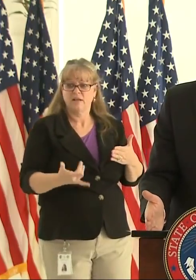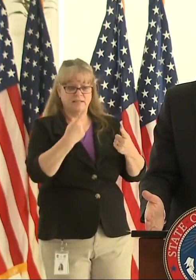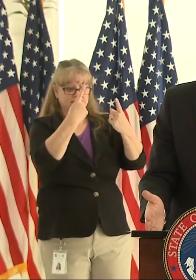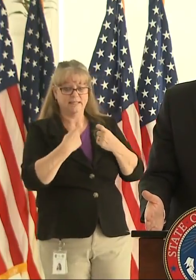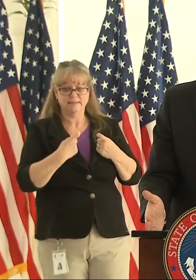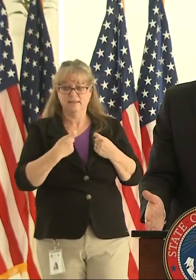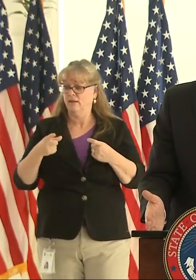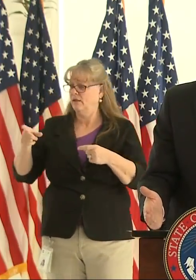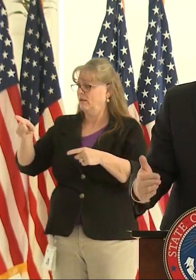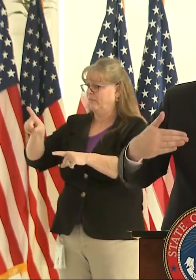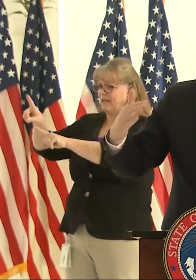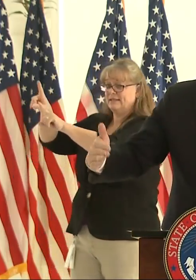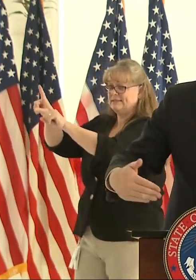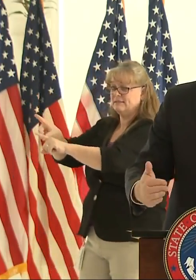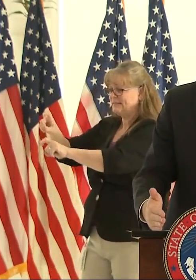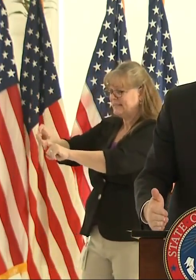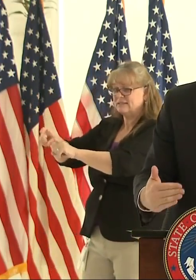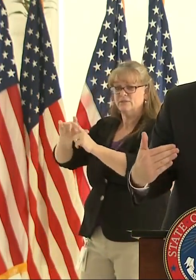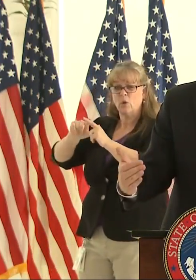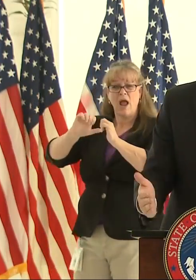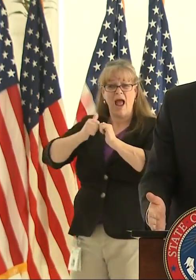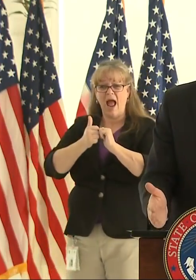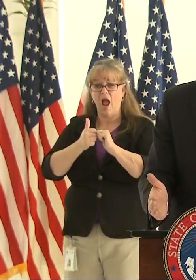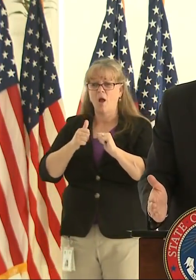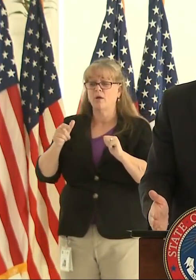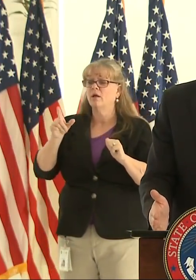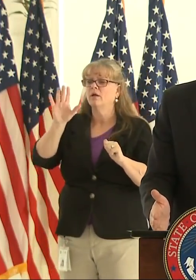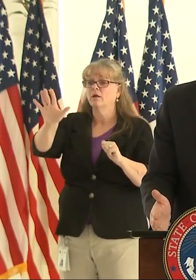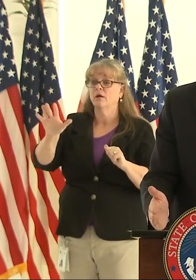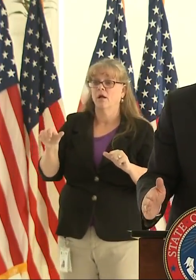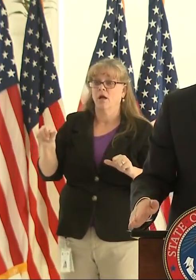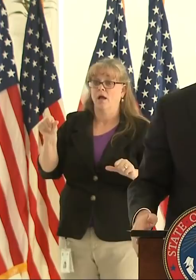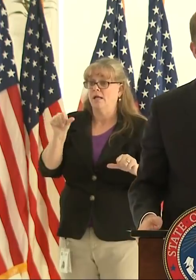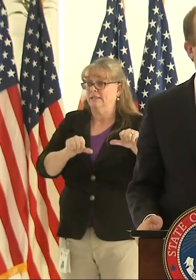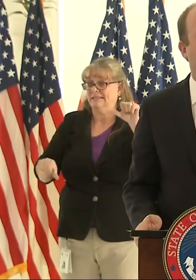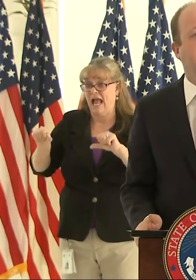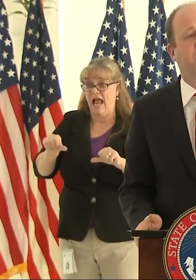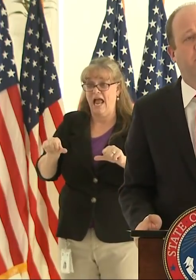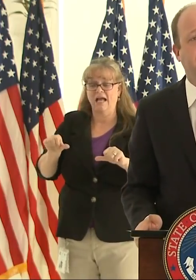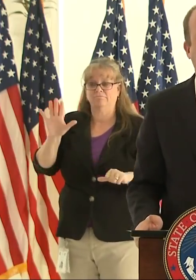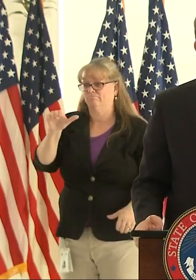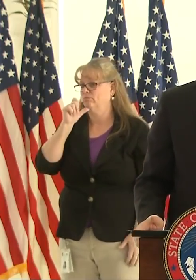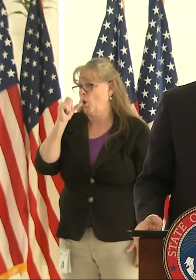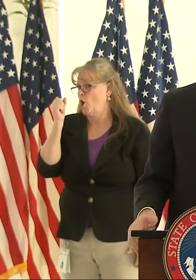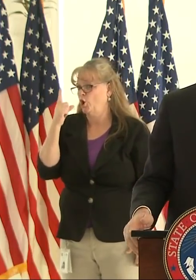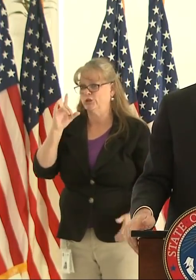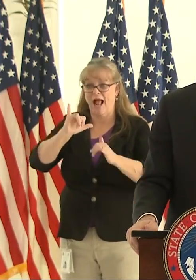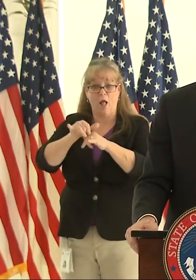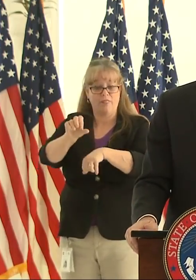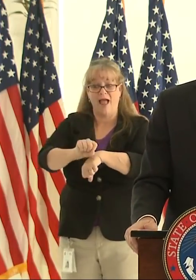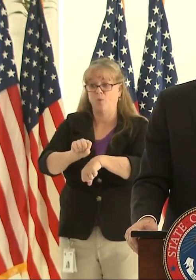don't even have symptoms. I mean, scientists are publishing on this every day, but it's a huge mystery. Telephone, please.